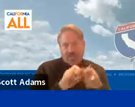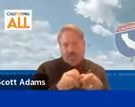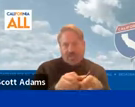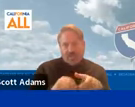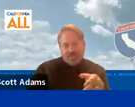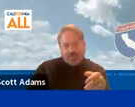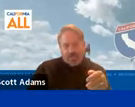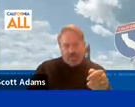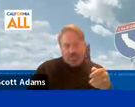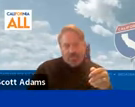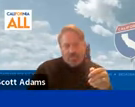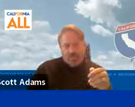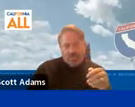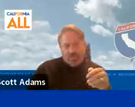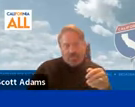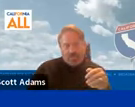intergenerational.